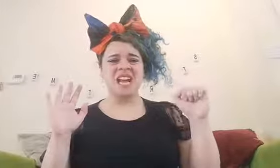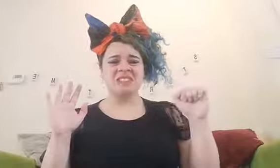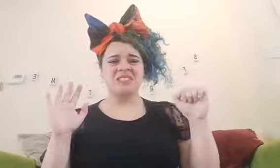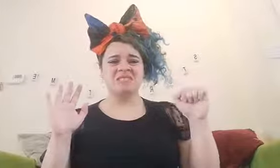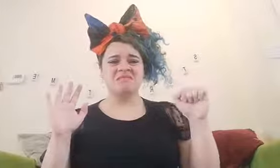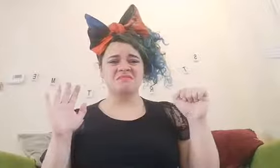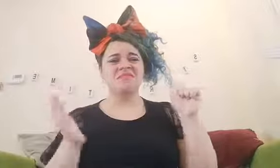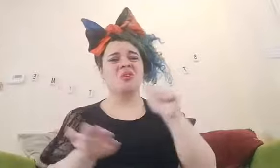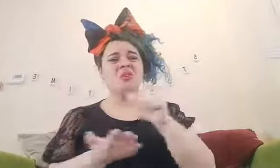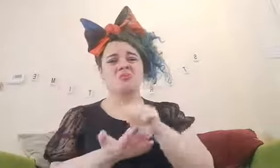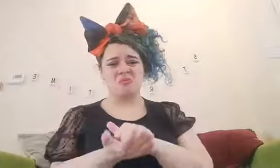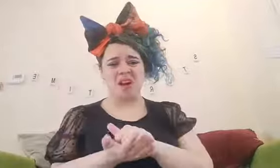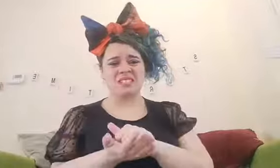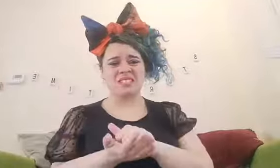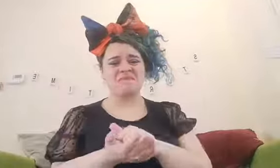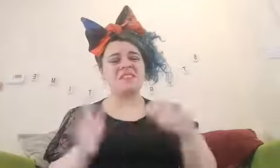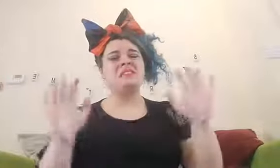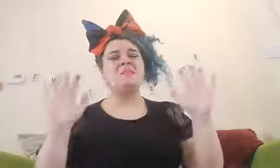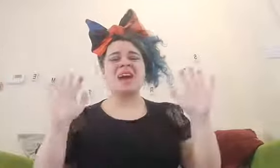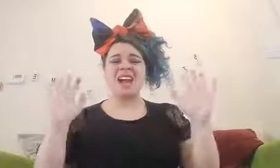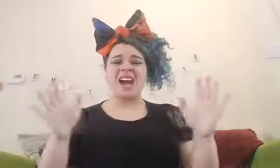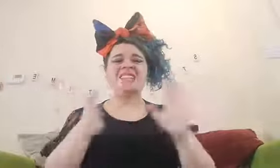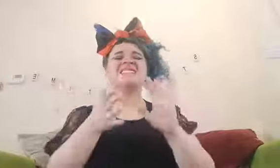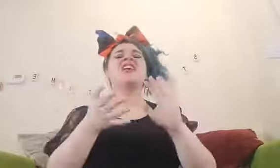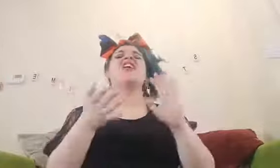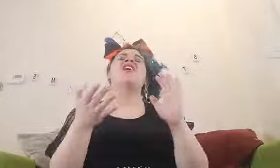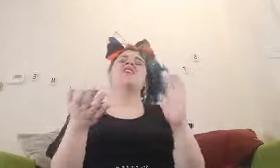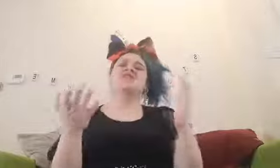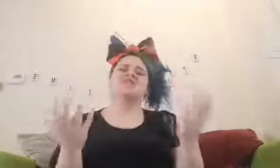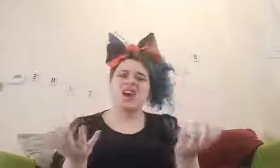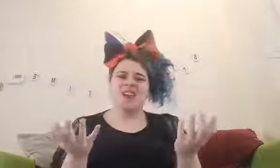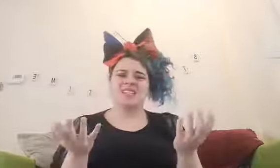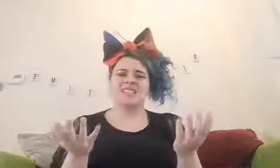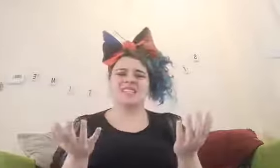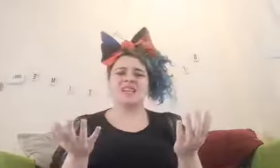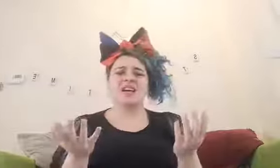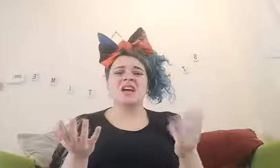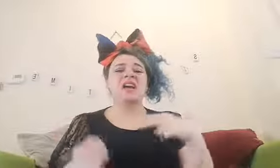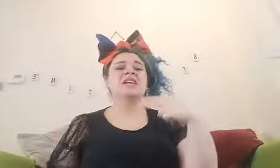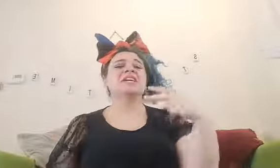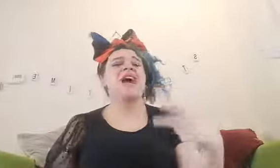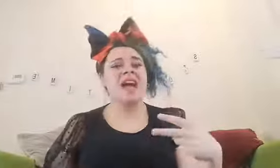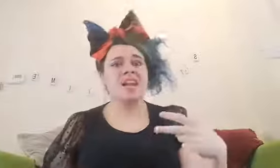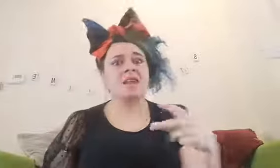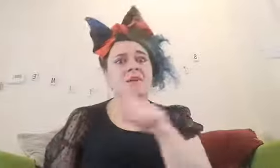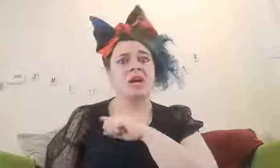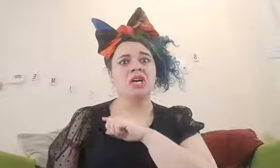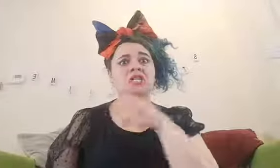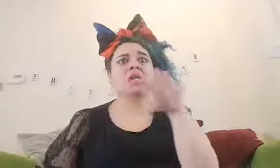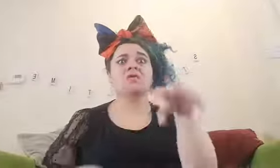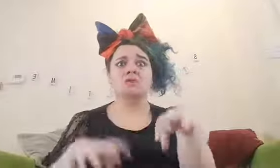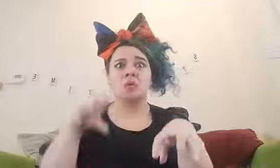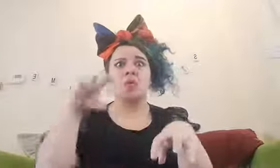yes, you're right. My hands are dirty. Again, because I was